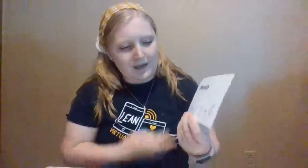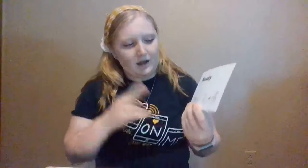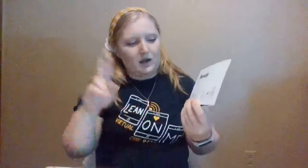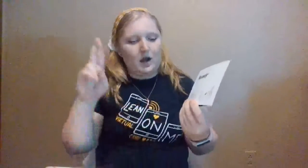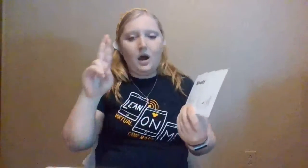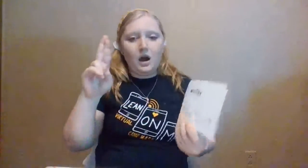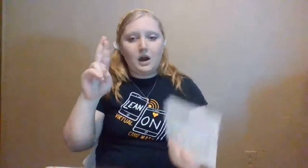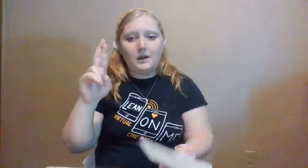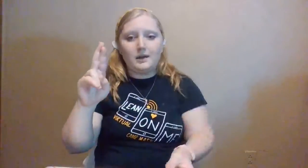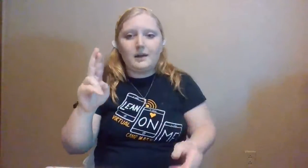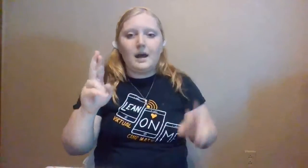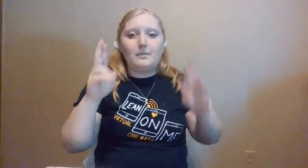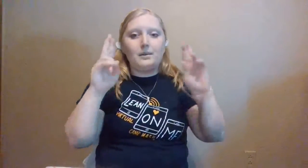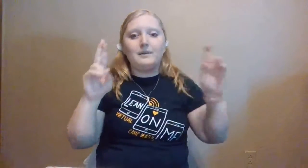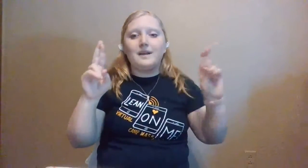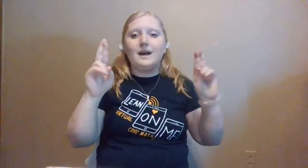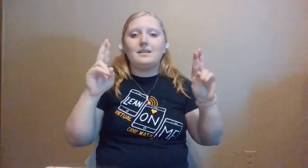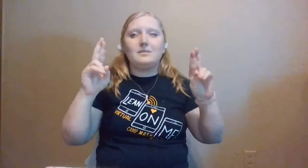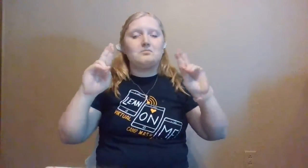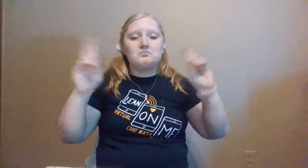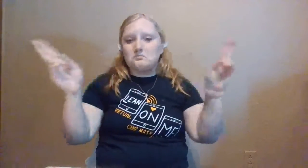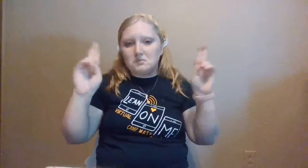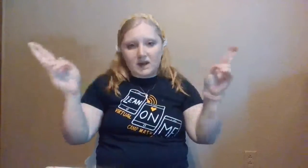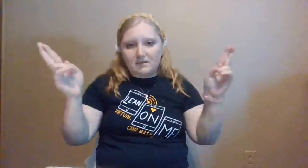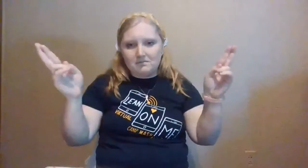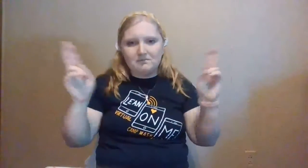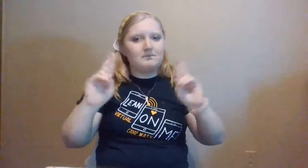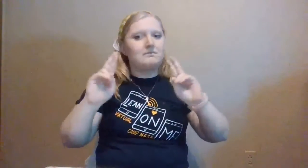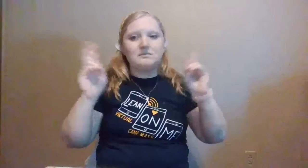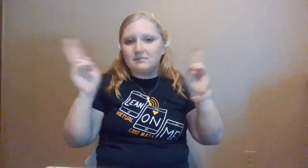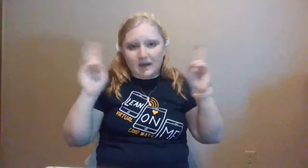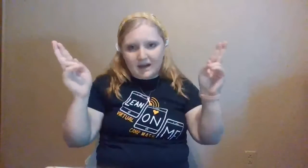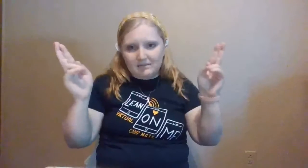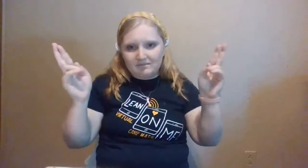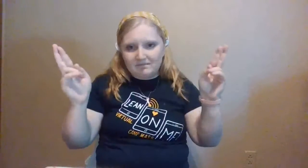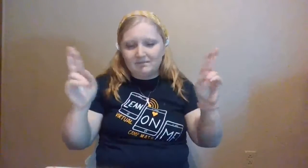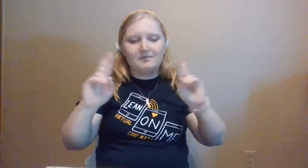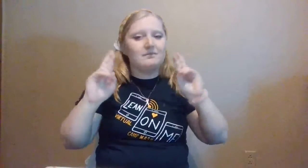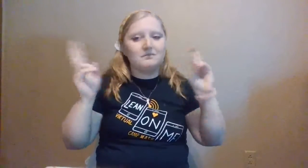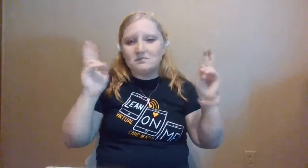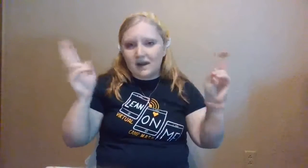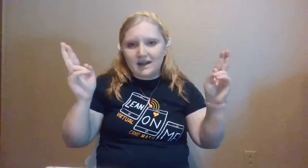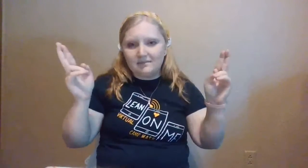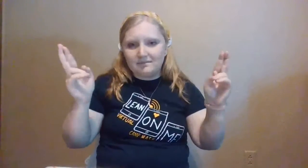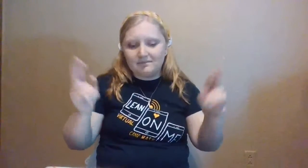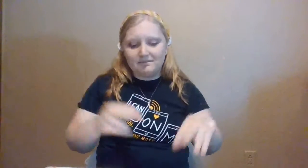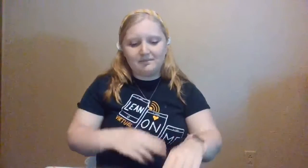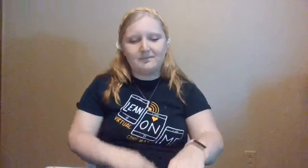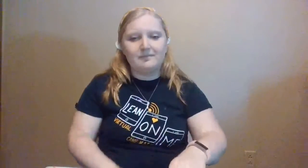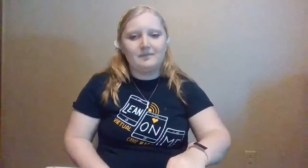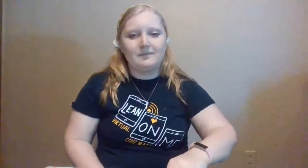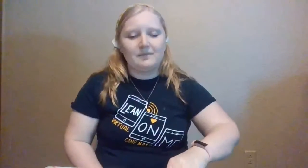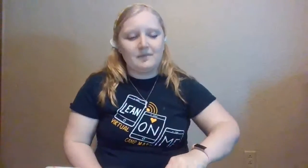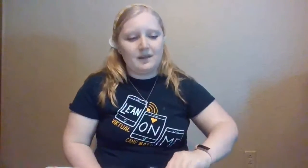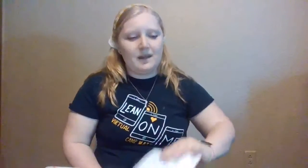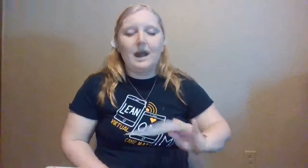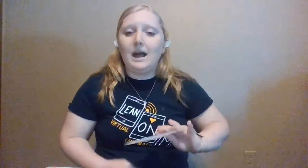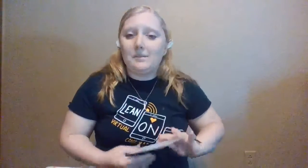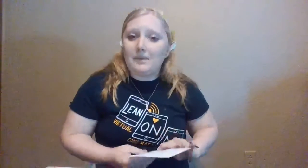make R on both sides. Ready? Ready? Ready? It might